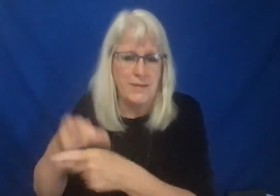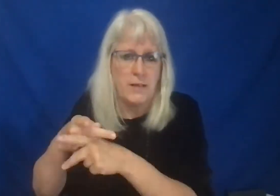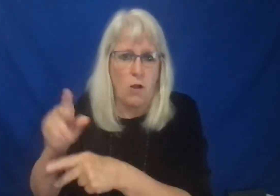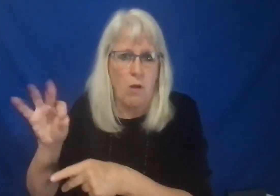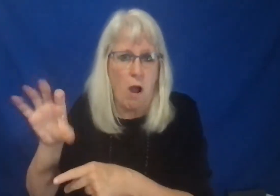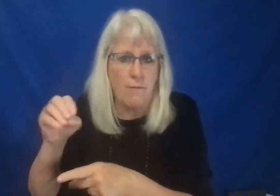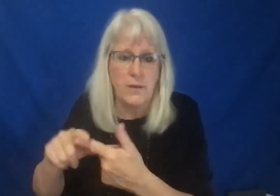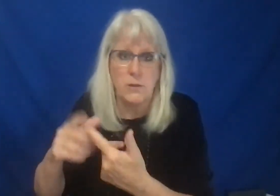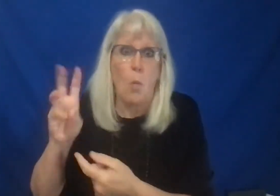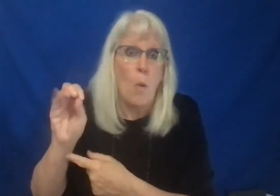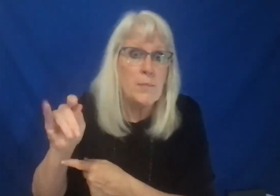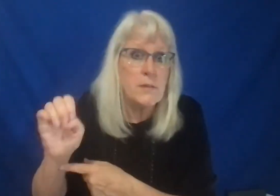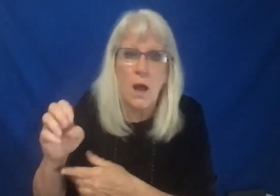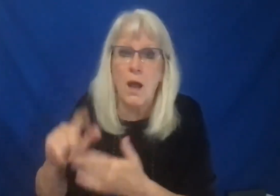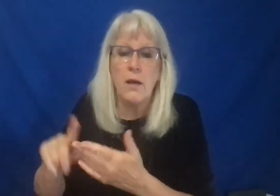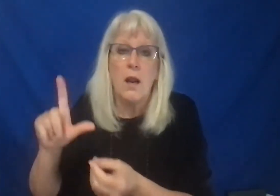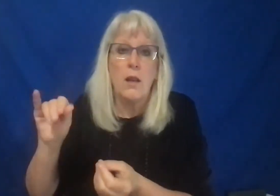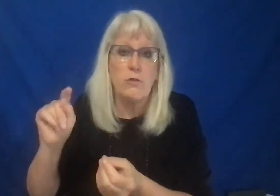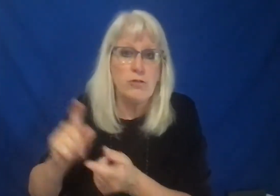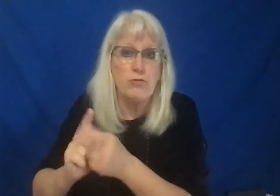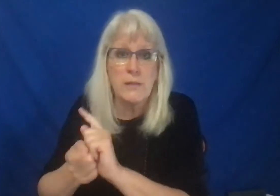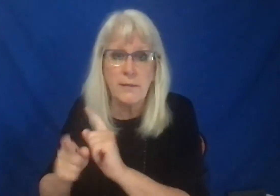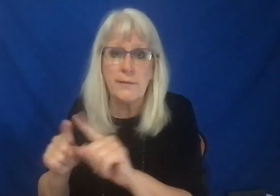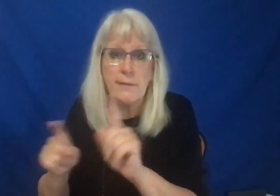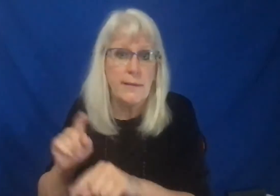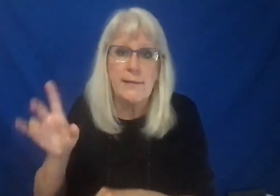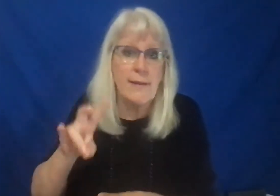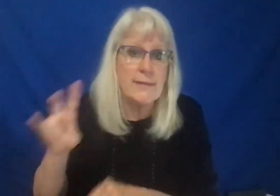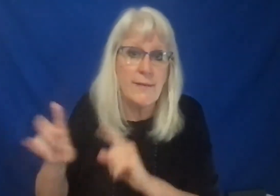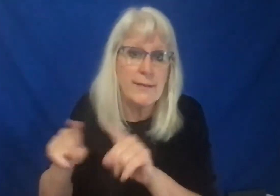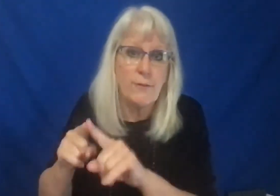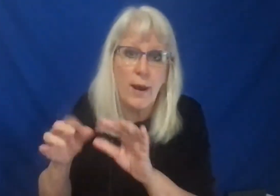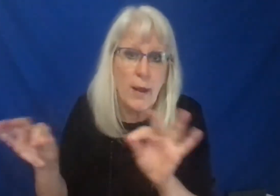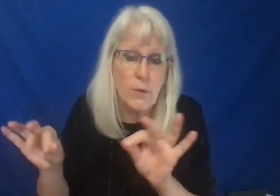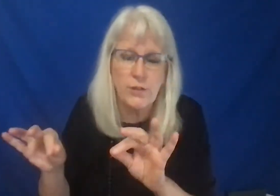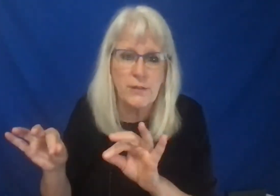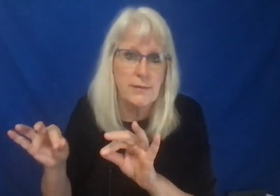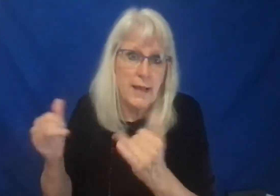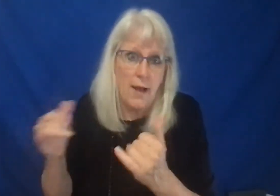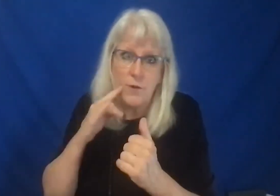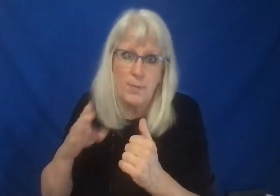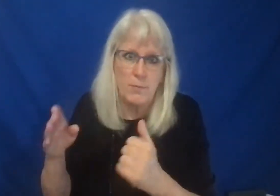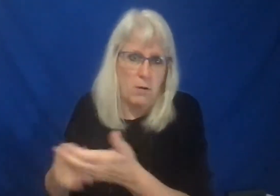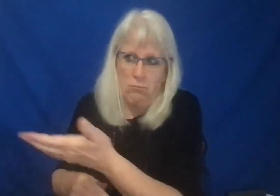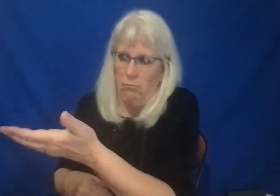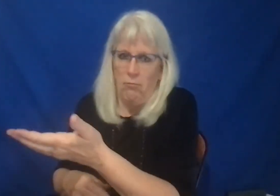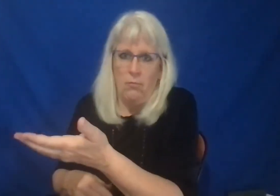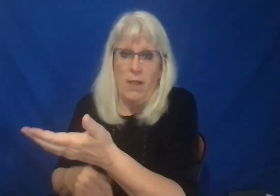website, they get the literature translated into, what is it, 77 languages that the big book is in now. And furthermore, because I've hired